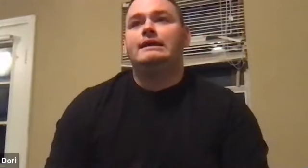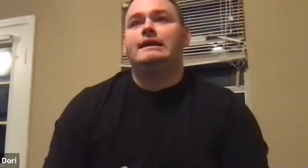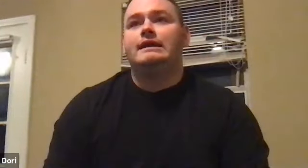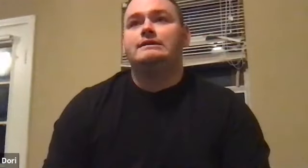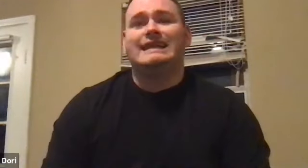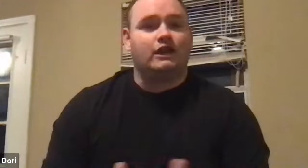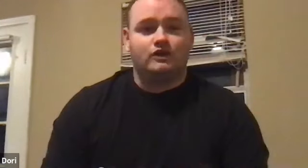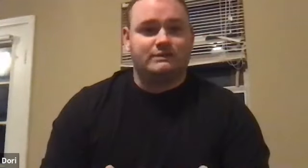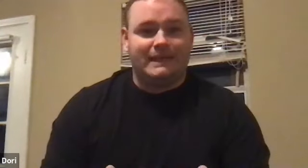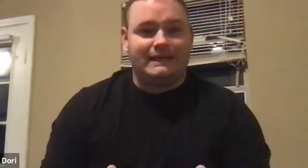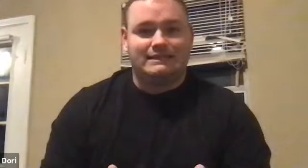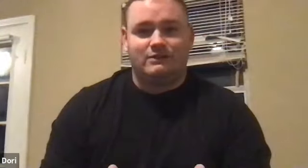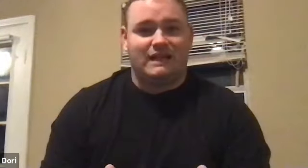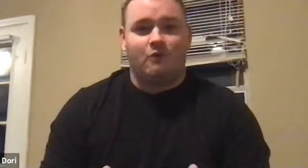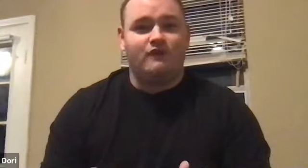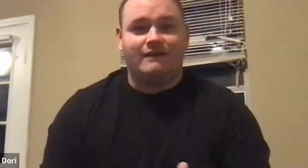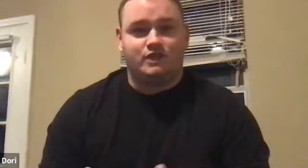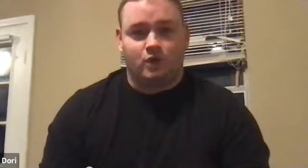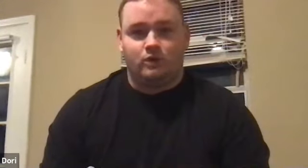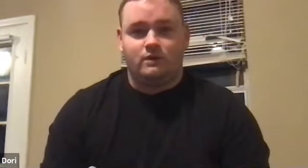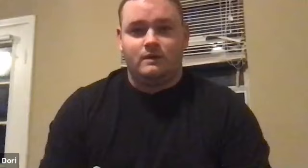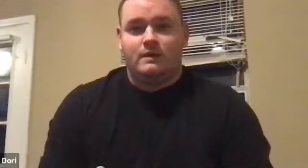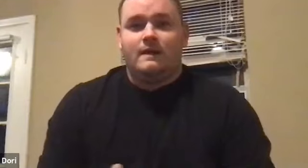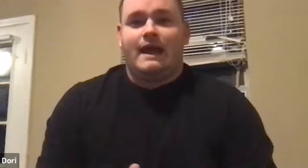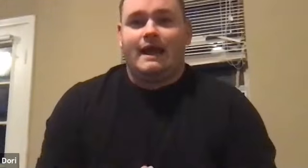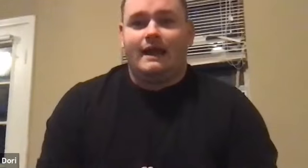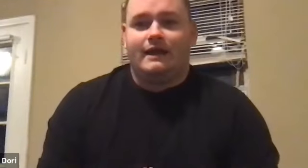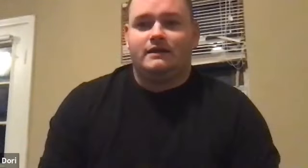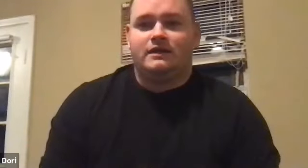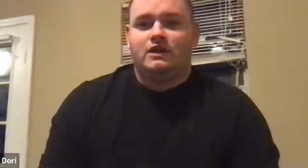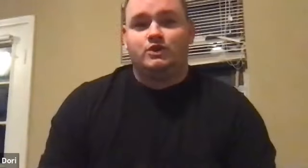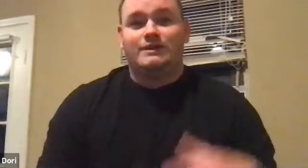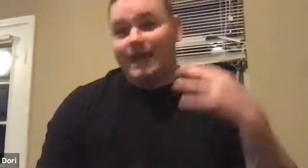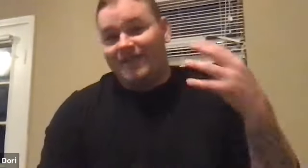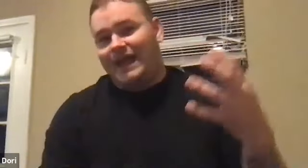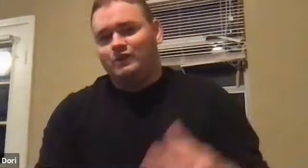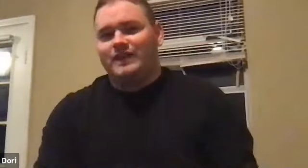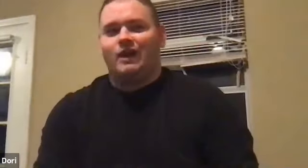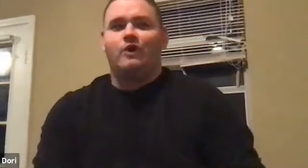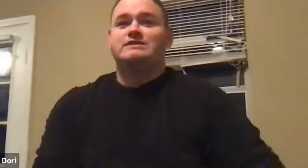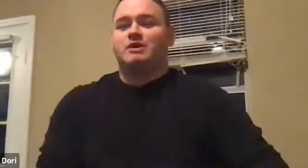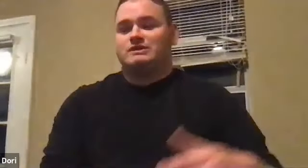he didn't learn to speak until he was like 4 or 5 years old. And you get that and you think, oh, this person's